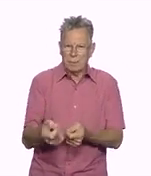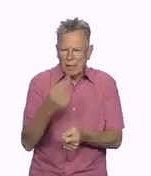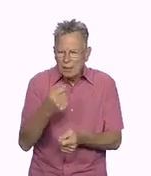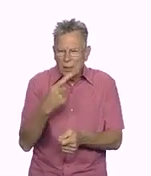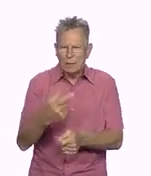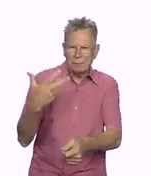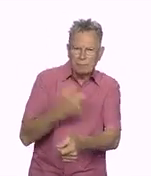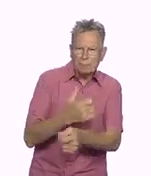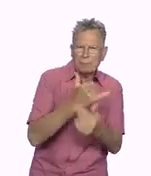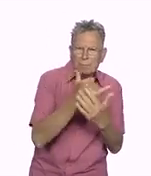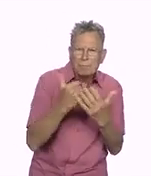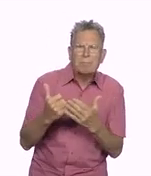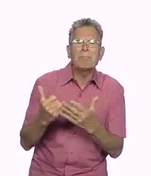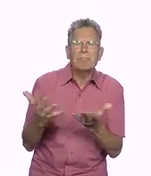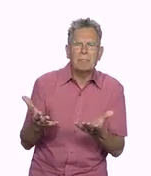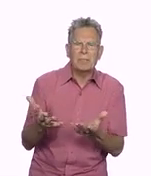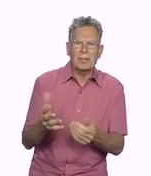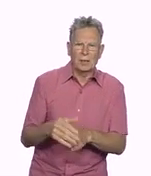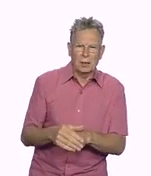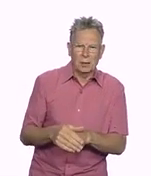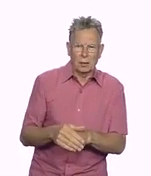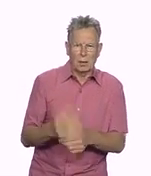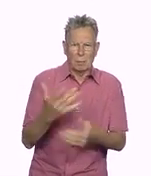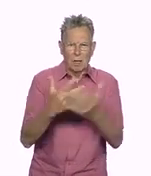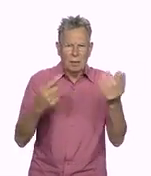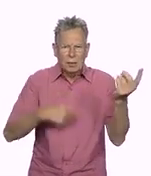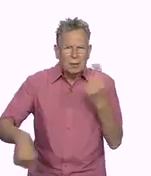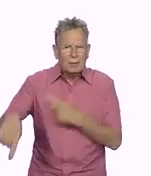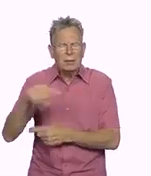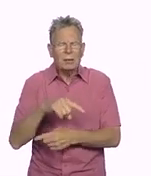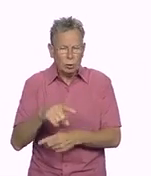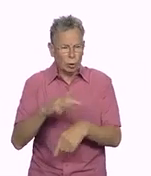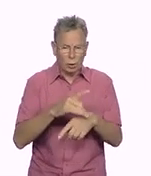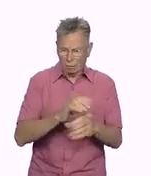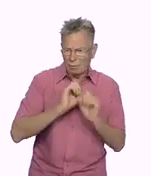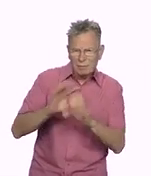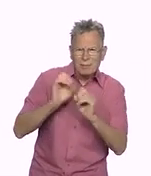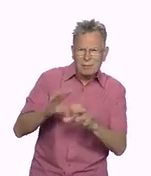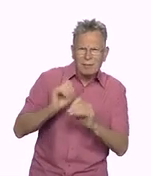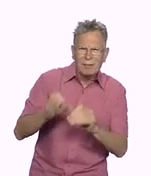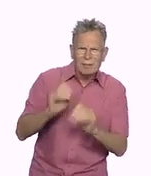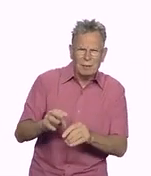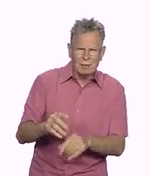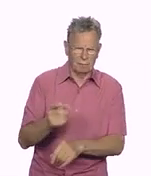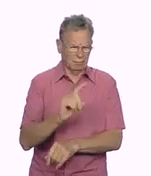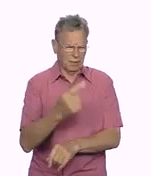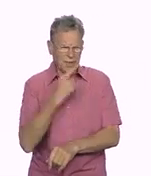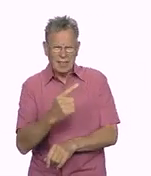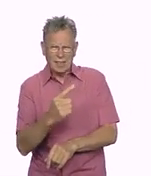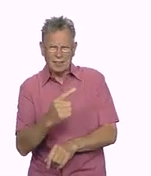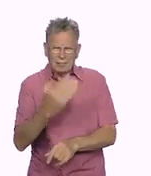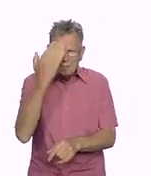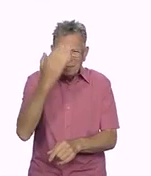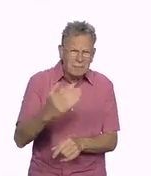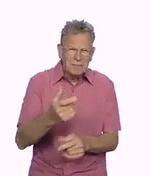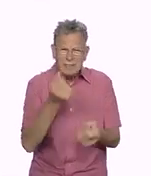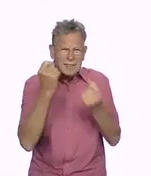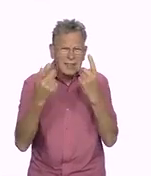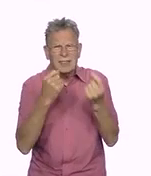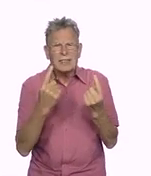Many of us find it difficult to take in all the information our doctor is sharing with us, and it is important to ask for clarification if